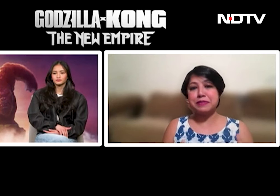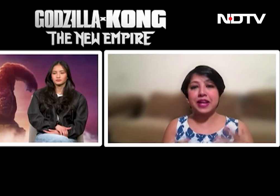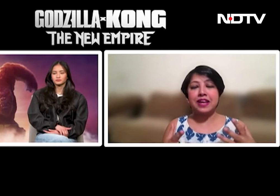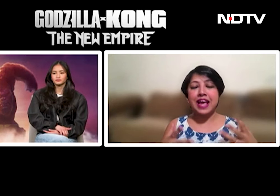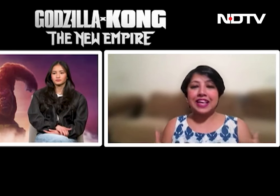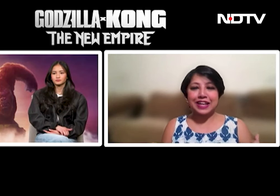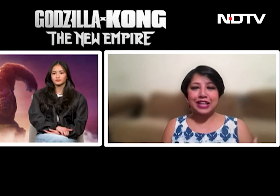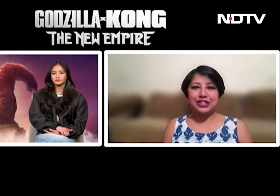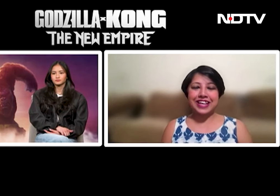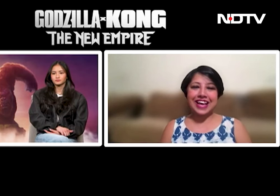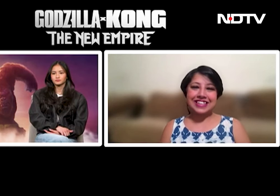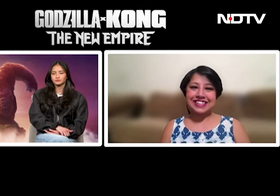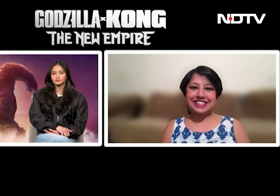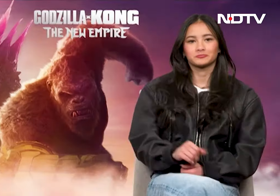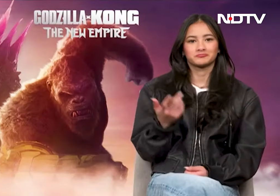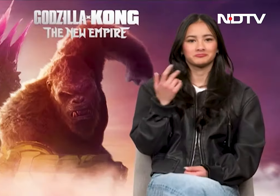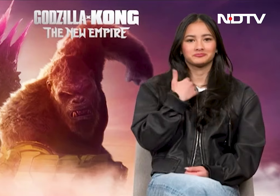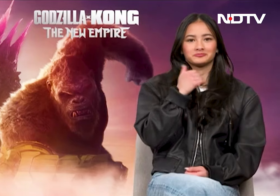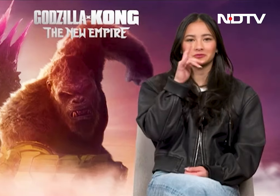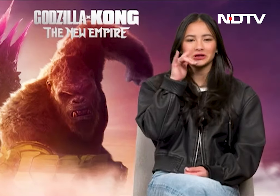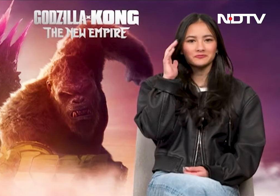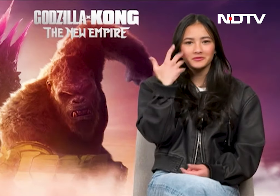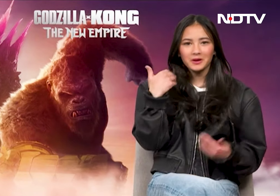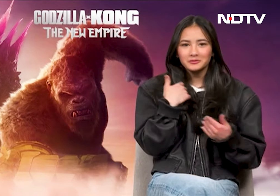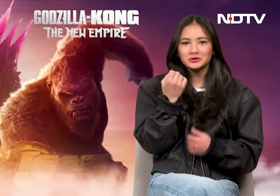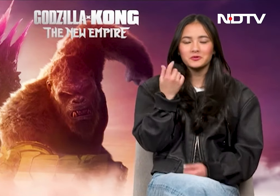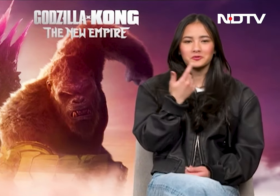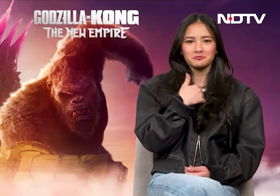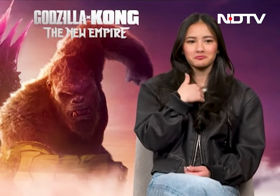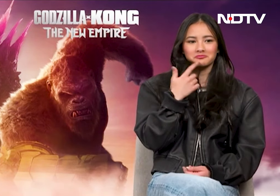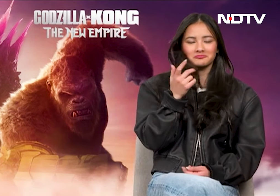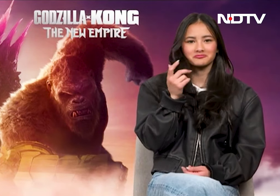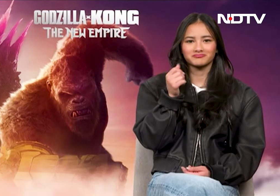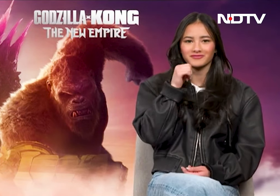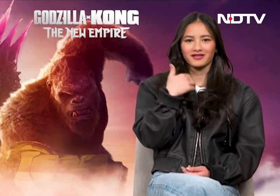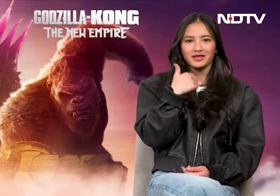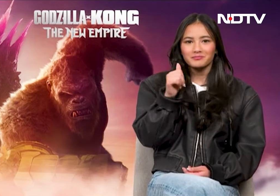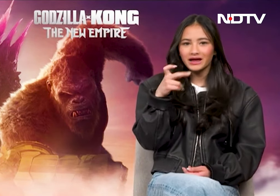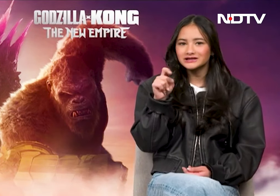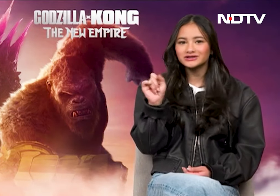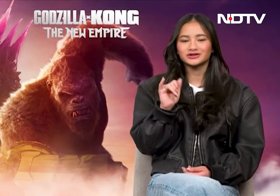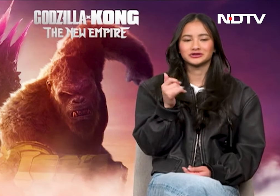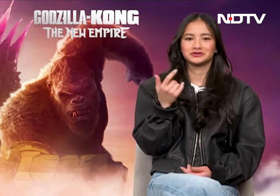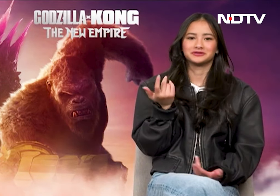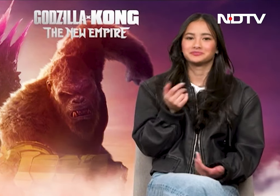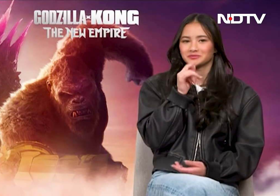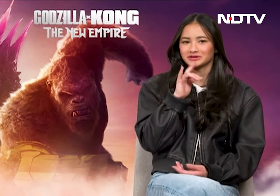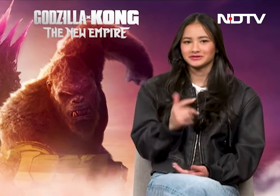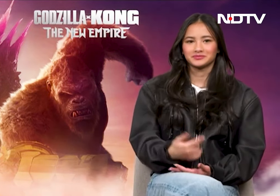neighbor's pet? Any connection like that? I'm not a really, I'm not really crazy about animals. I don't have any pets. I don't unfortunately